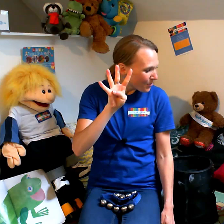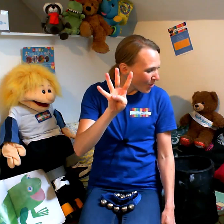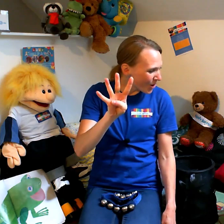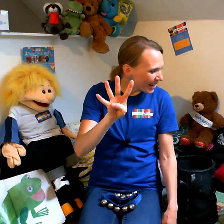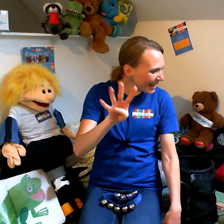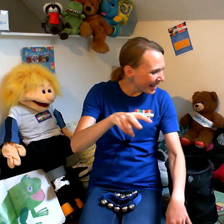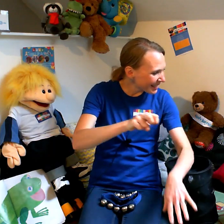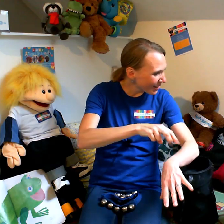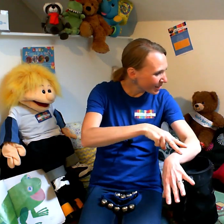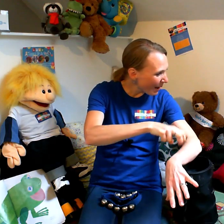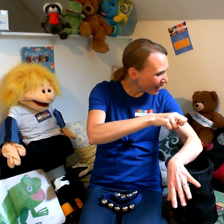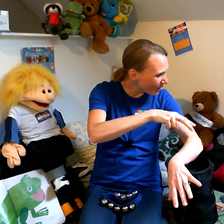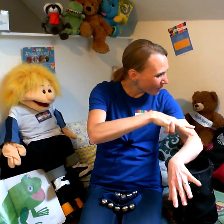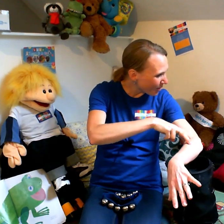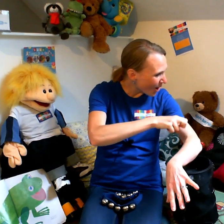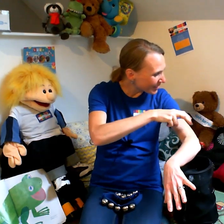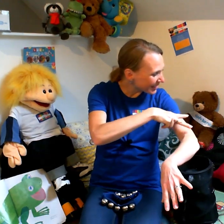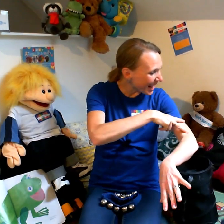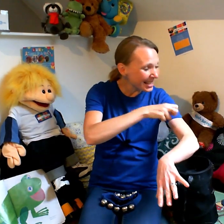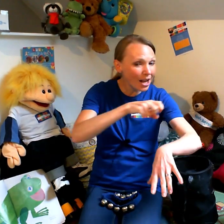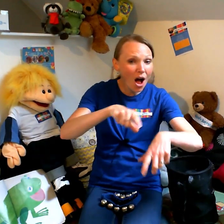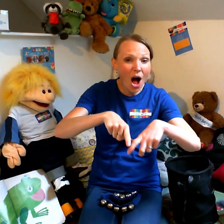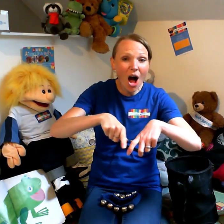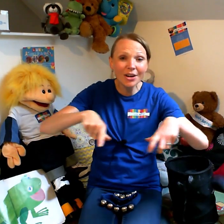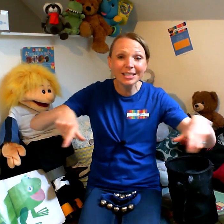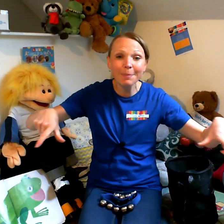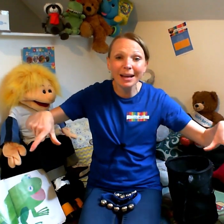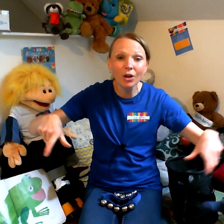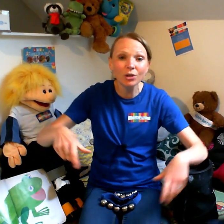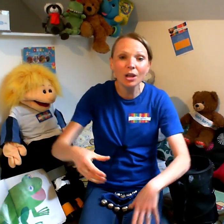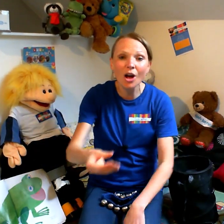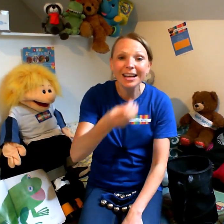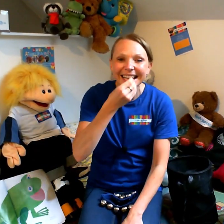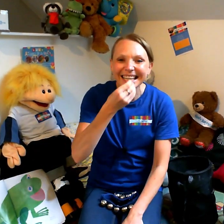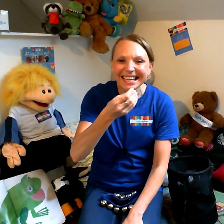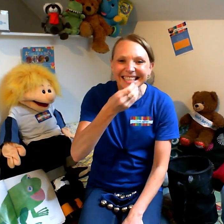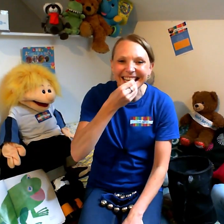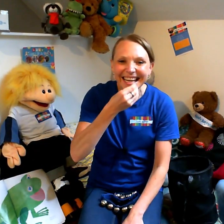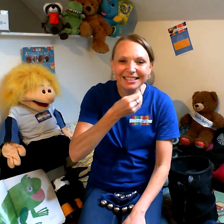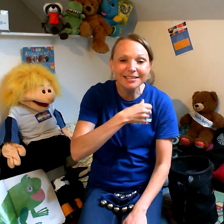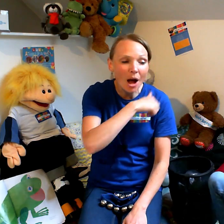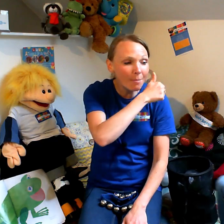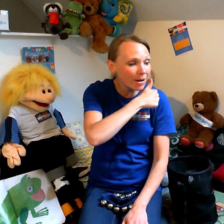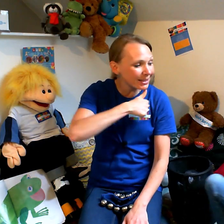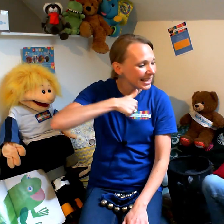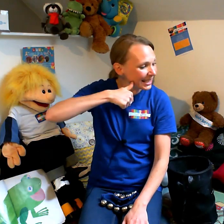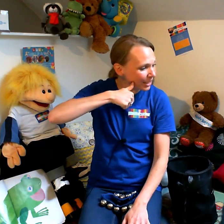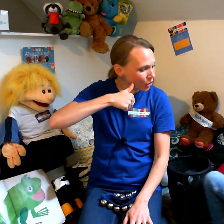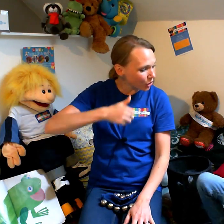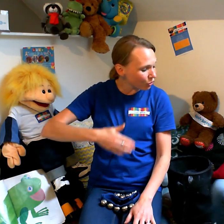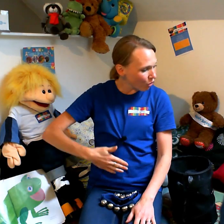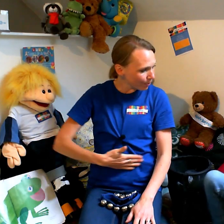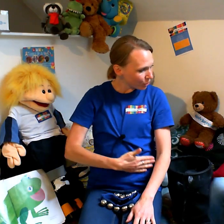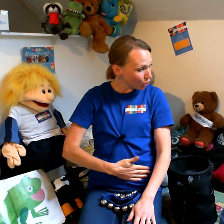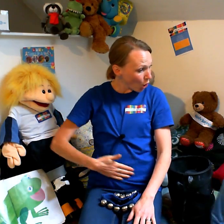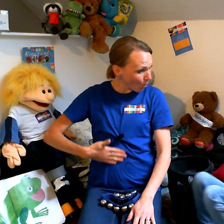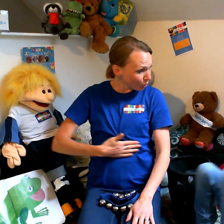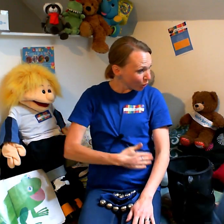Four little speckled frogs sat on a speckled log, eating some most delicious grubs. Yum,